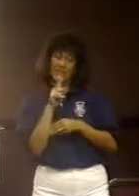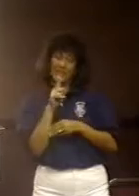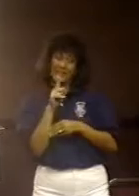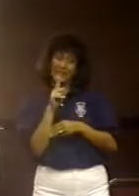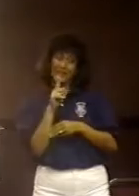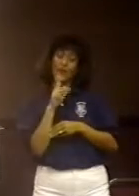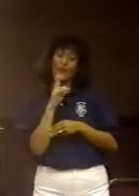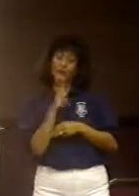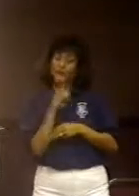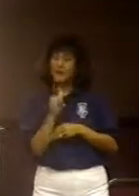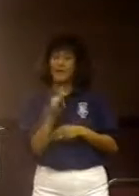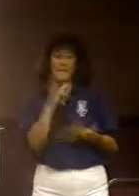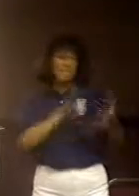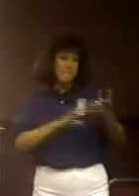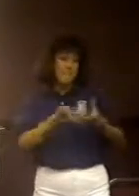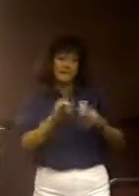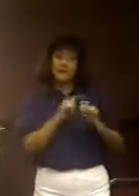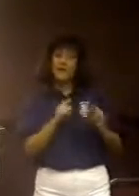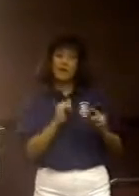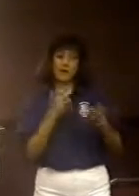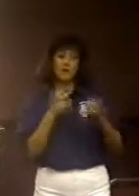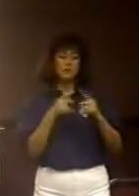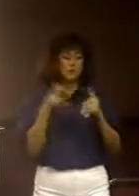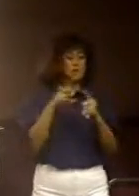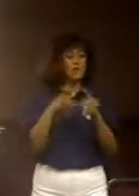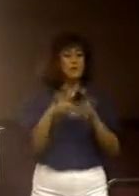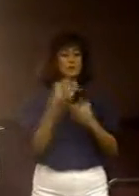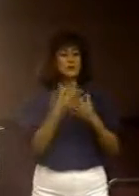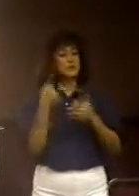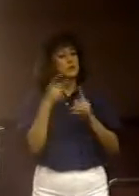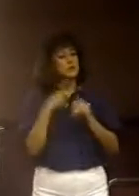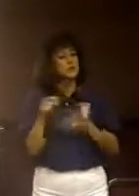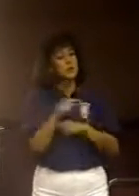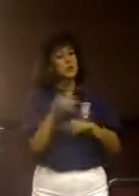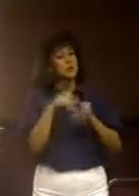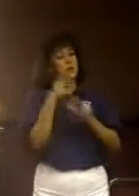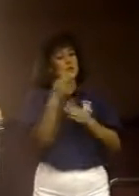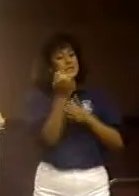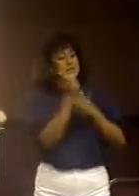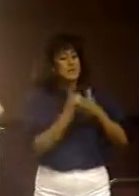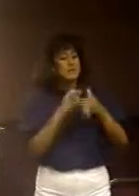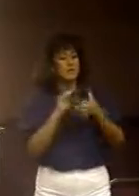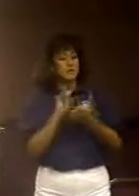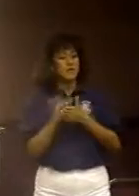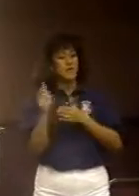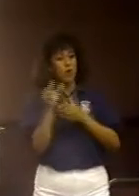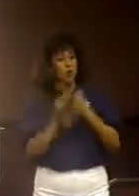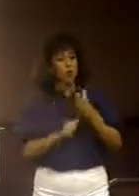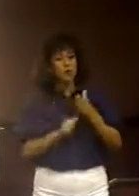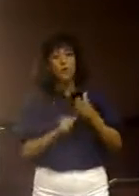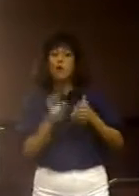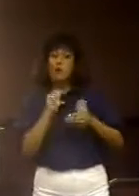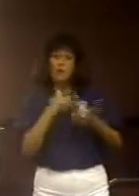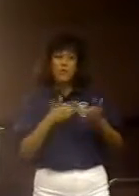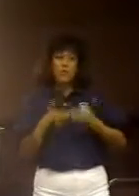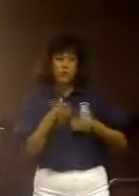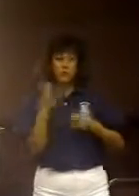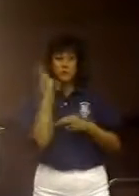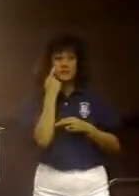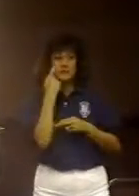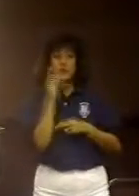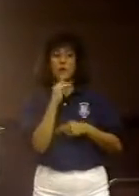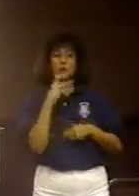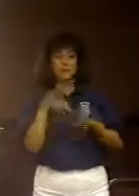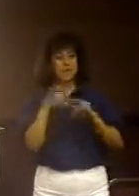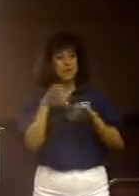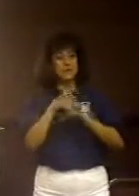messy, but I wanted to just point out something to you in just one section of this article. Although recently I was out in